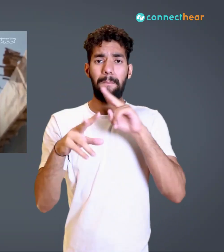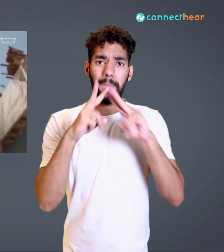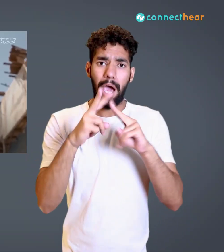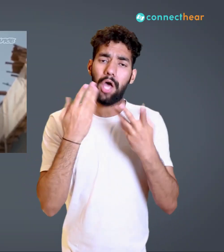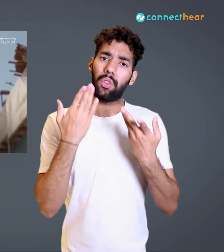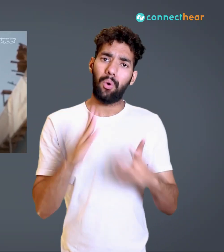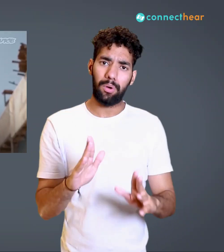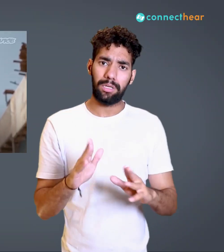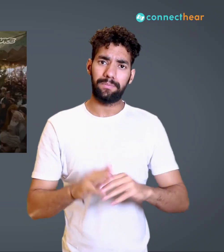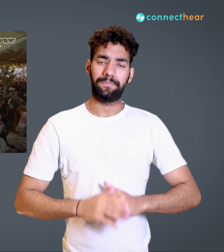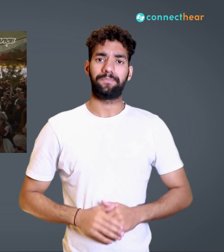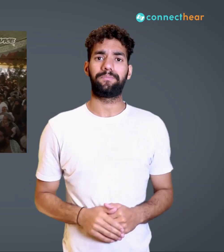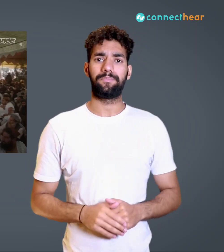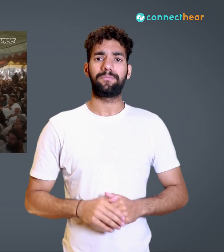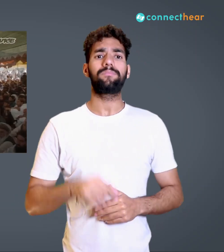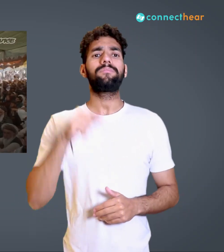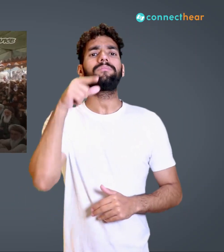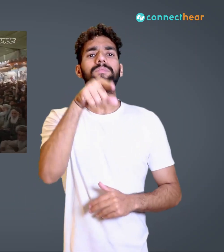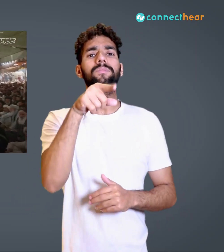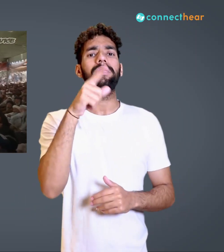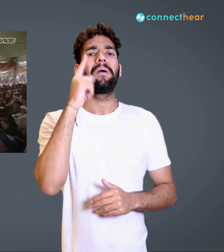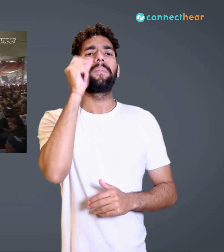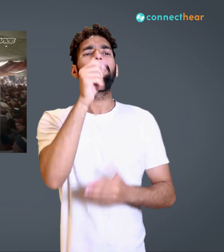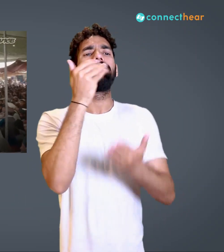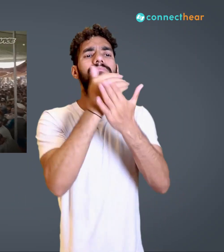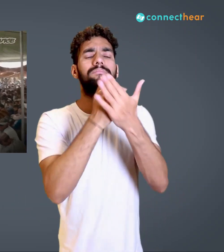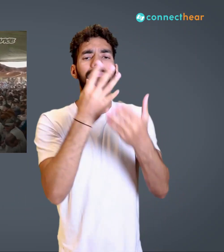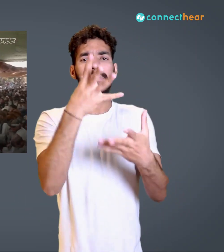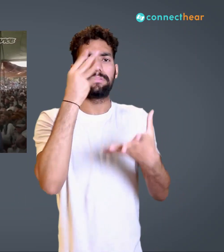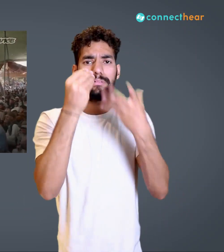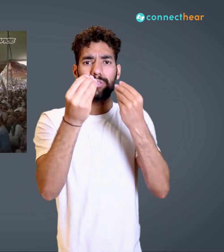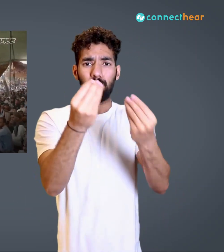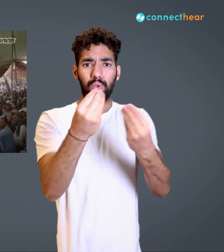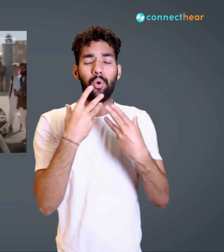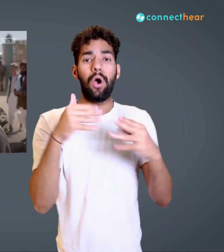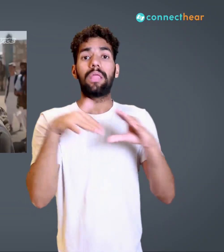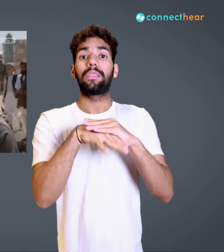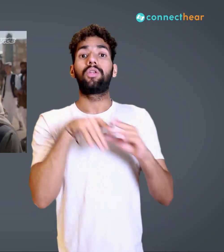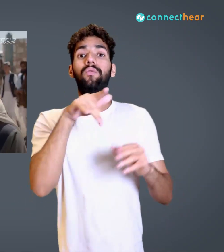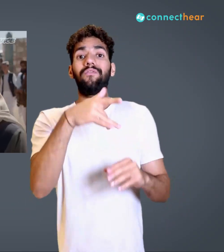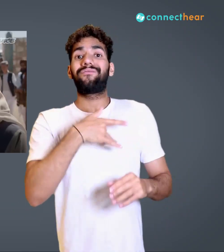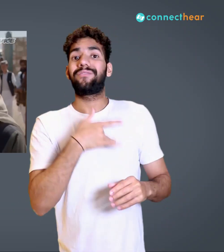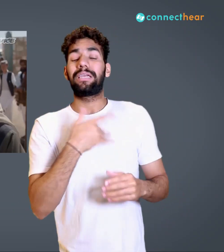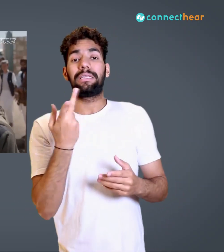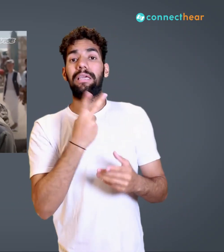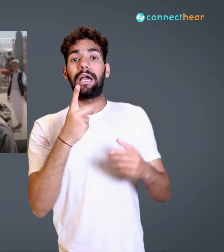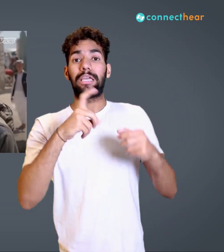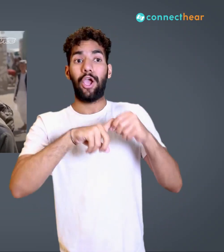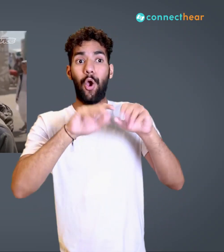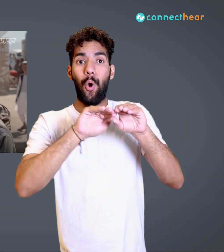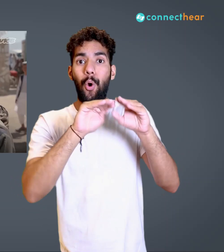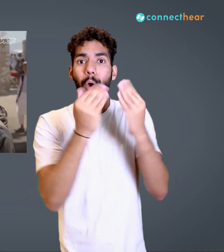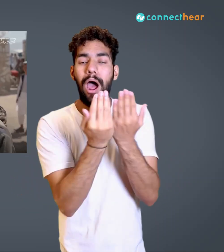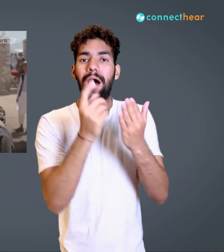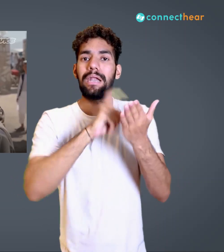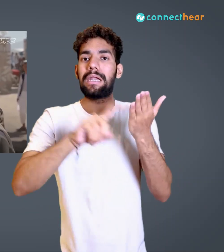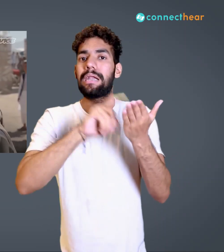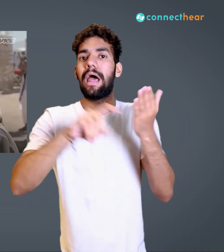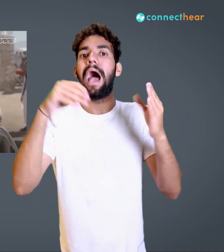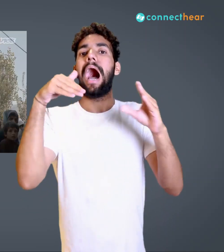the erosion of women's rights. Now that the Taliban are fully back in control, we're getting a lot of very